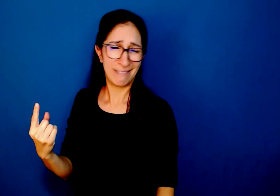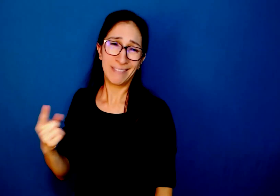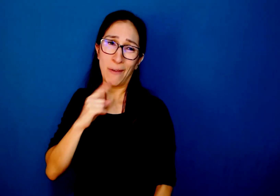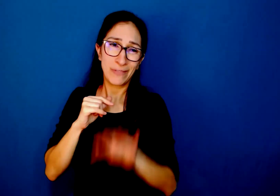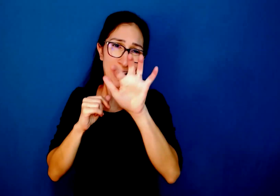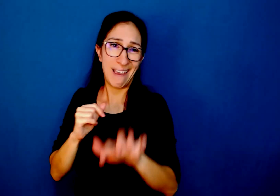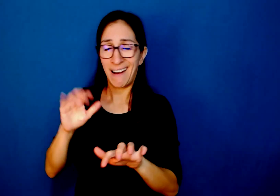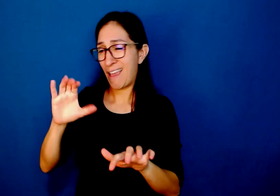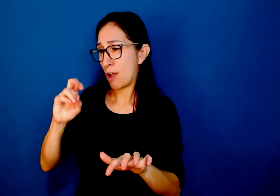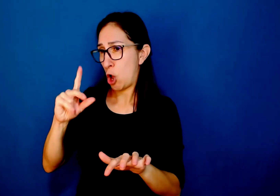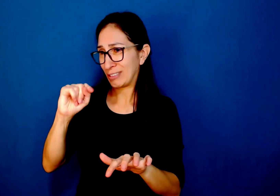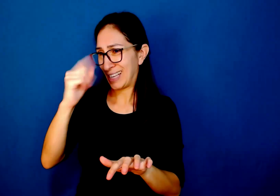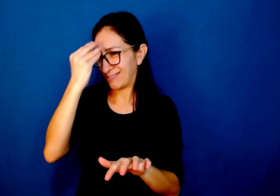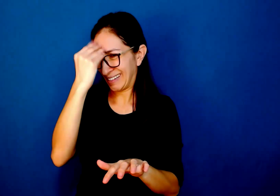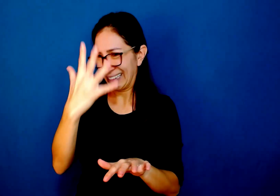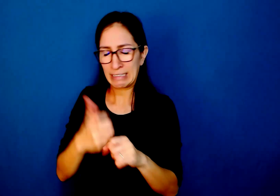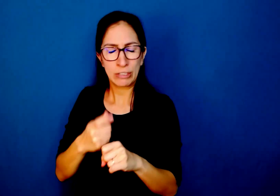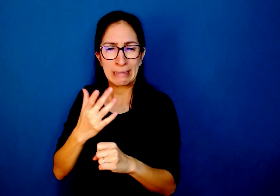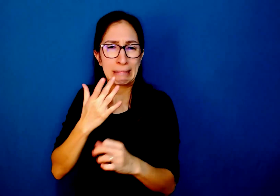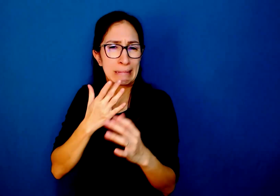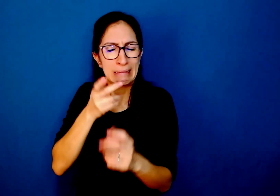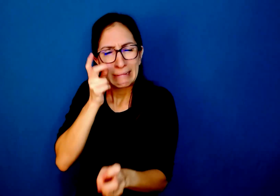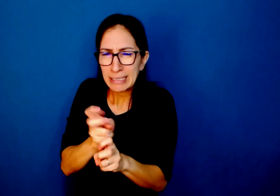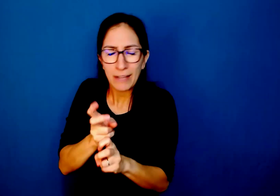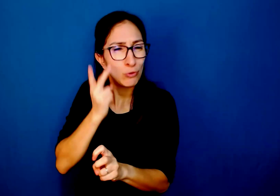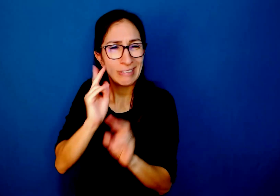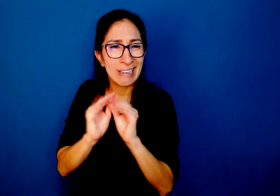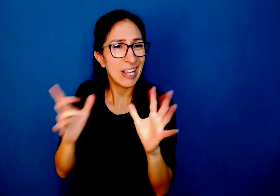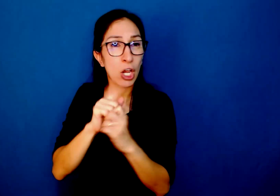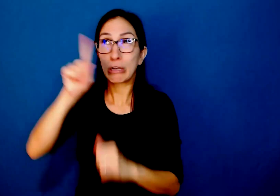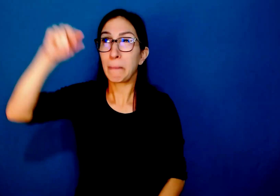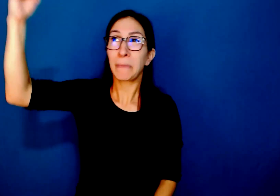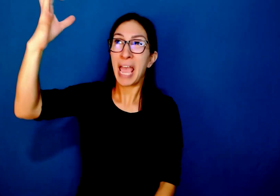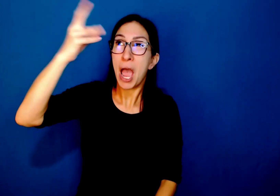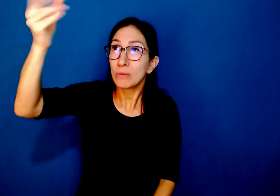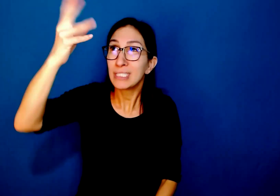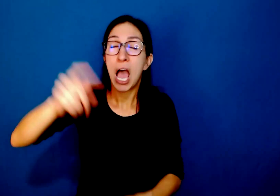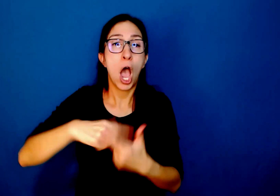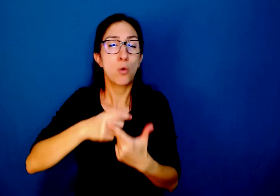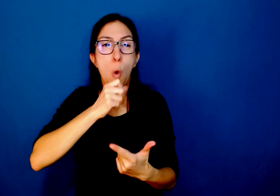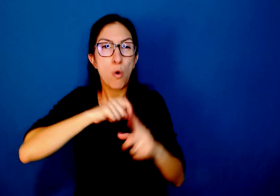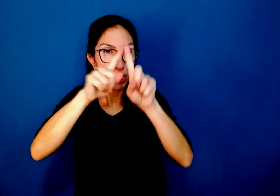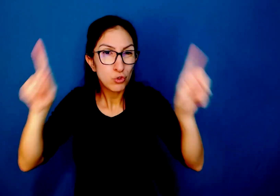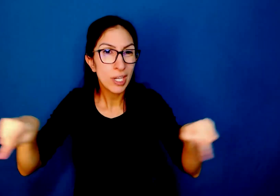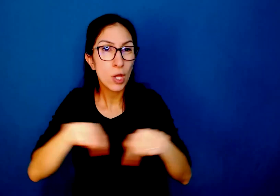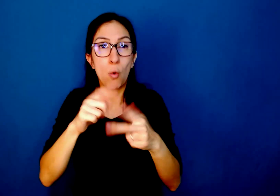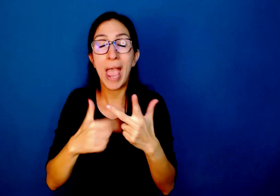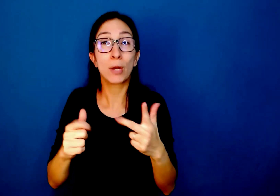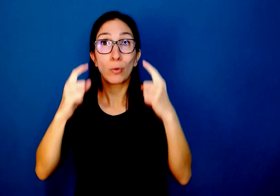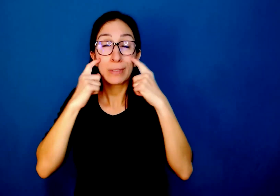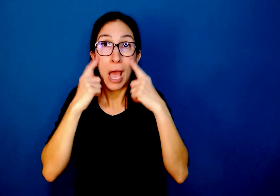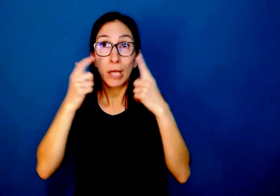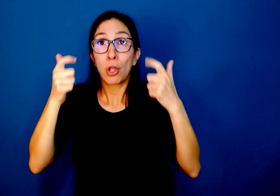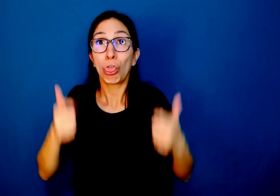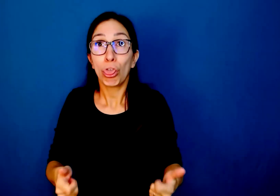to read in daylight on older screens or for anyone whose eyes aren't at peak performance. Guilty. Think